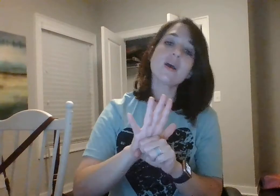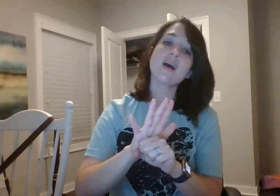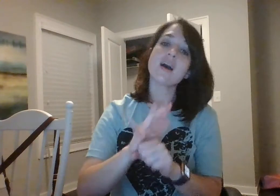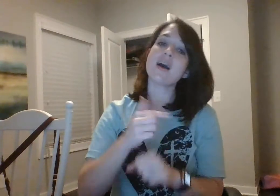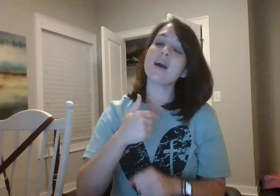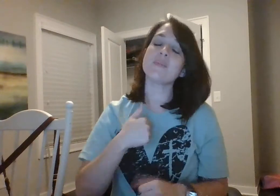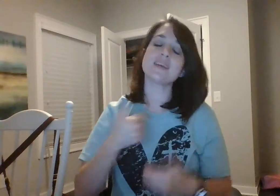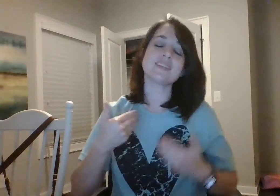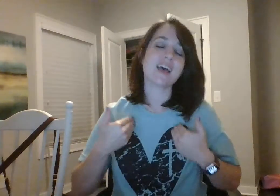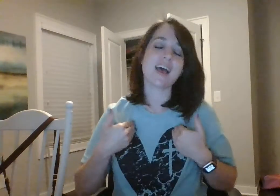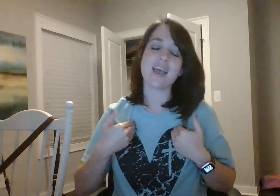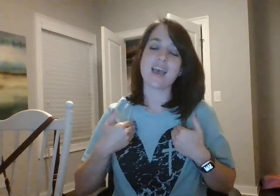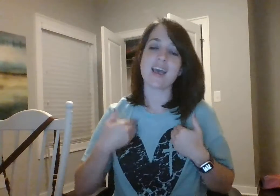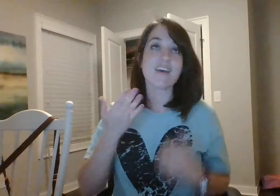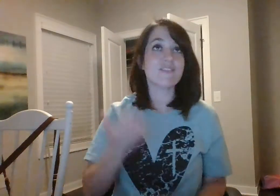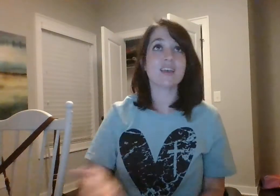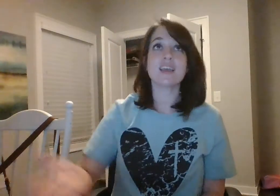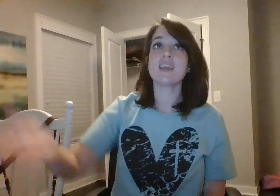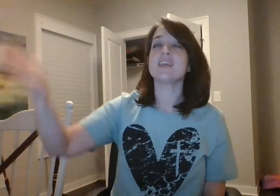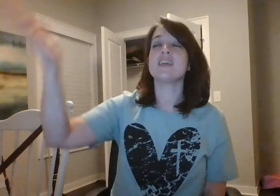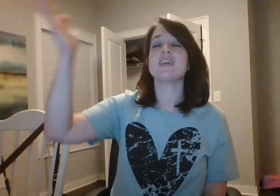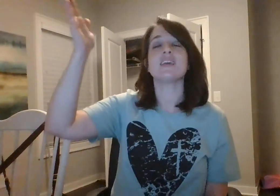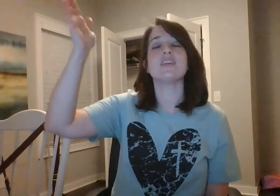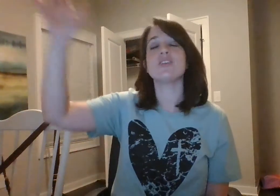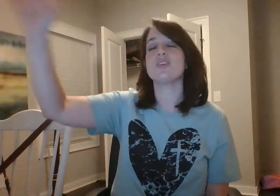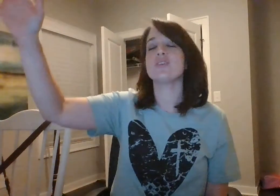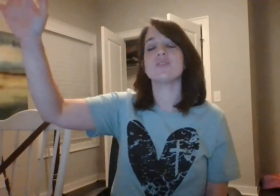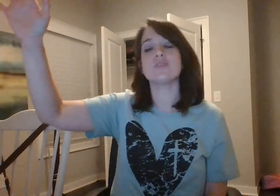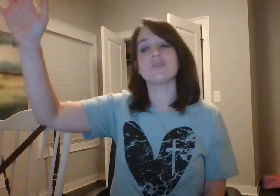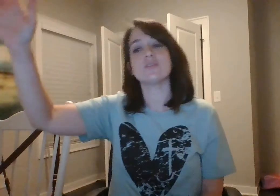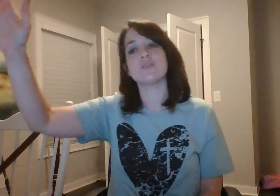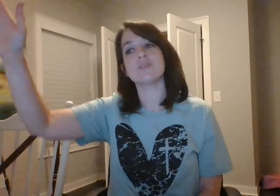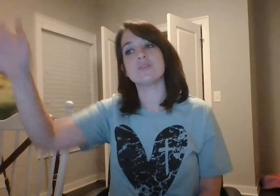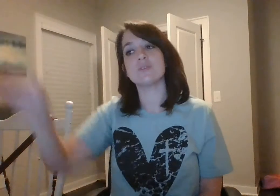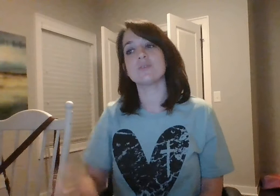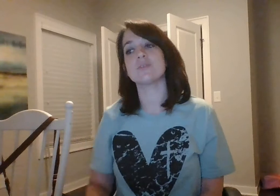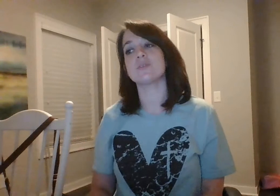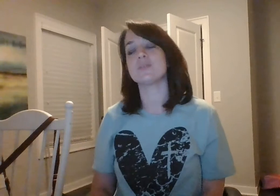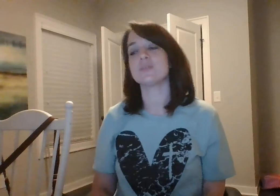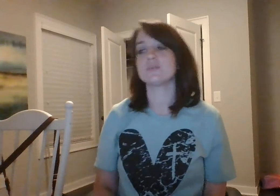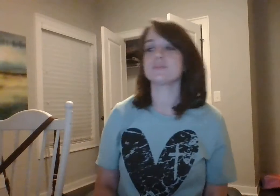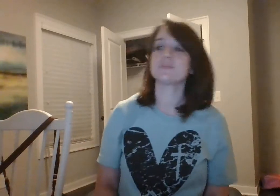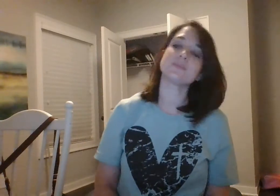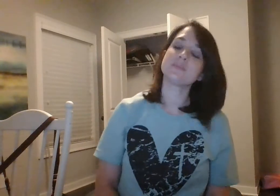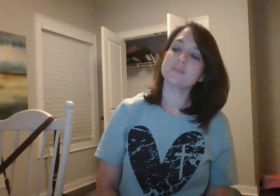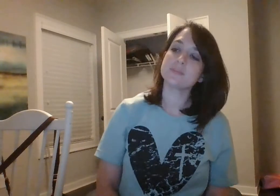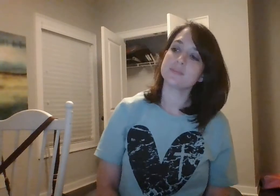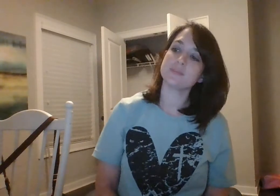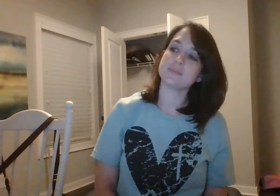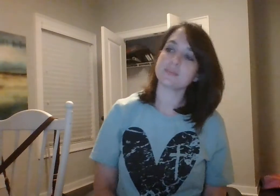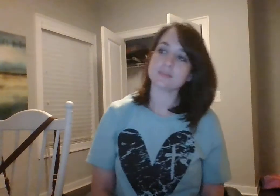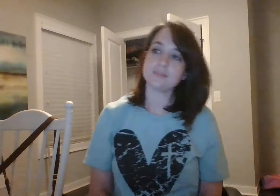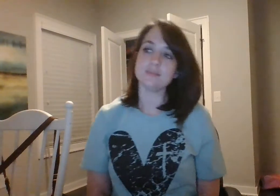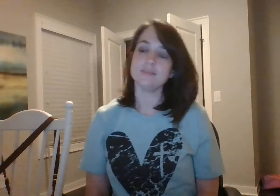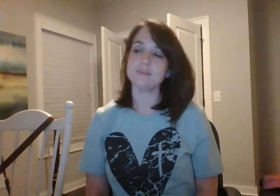promise May I your life I know